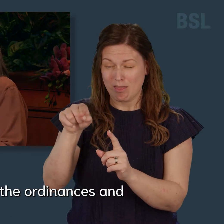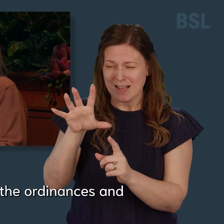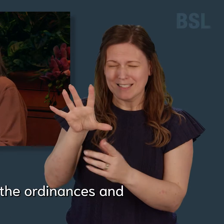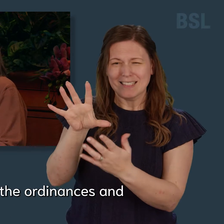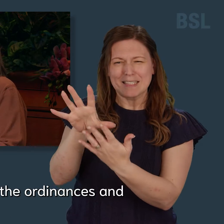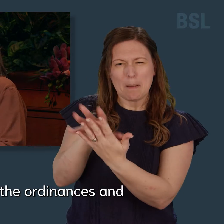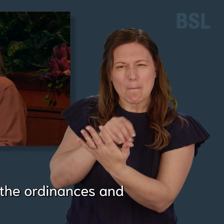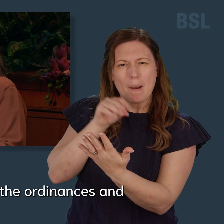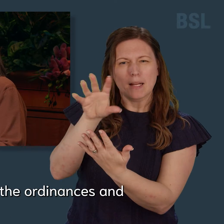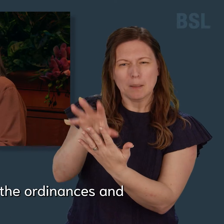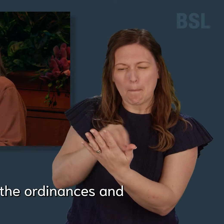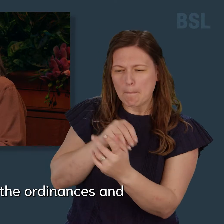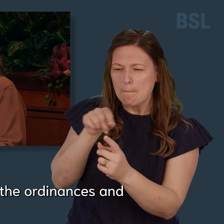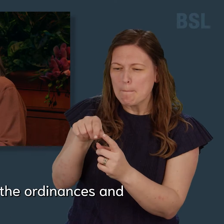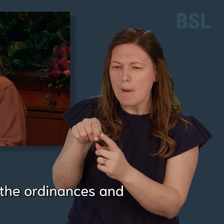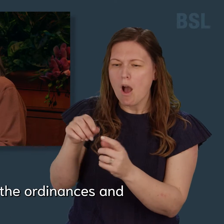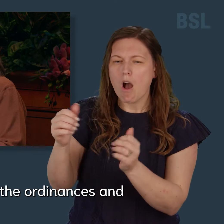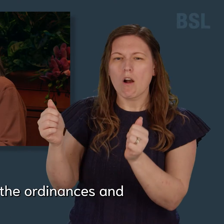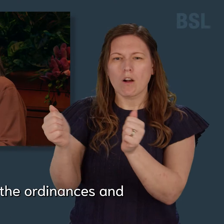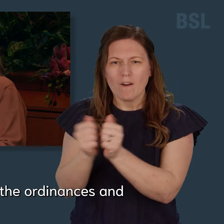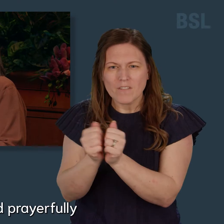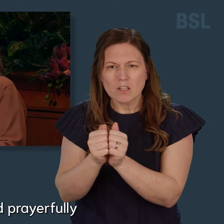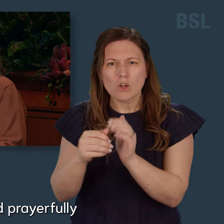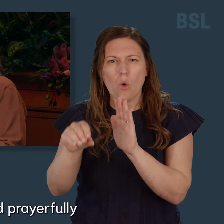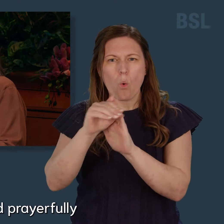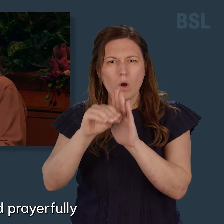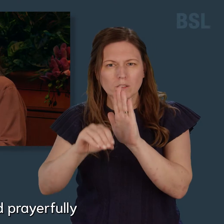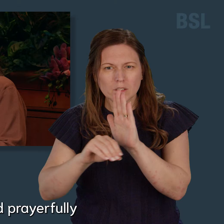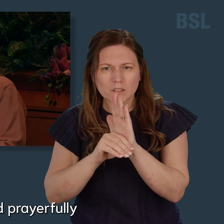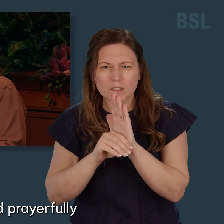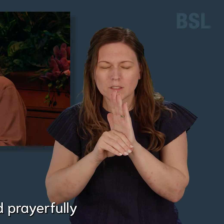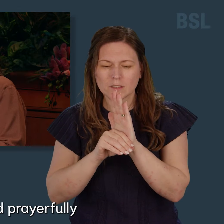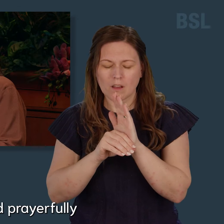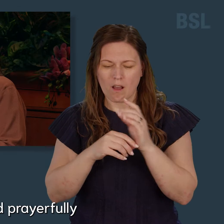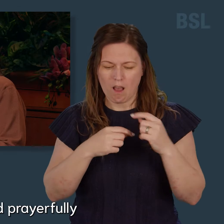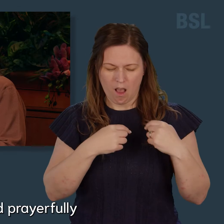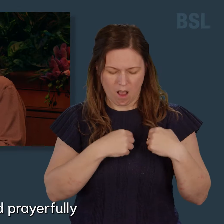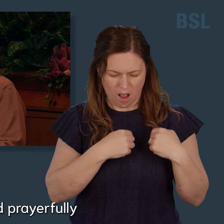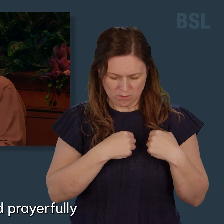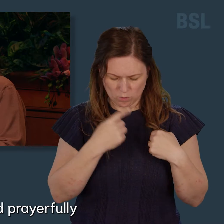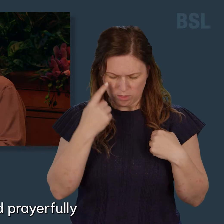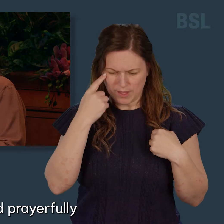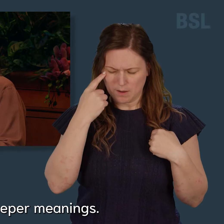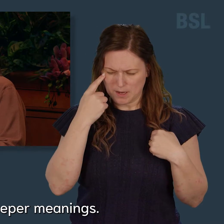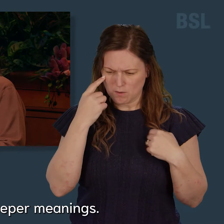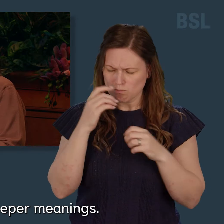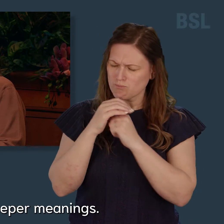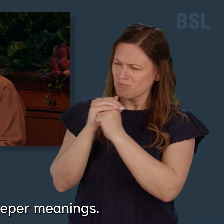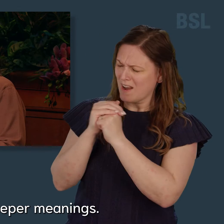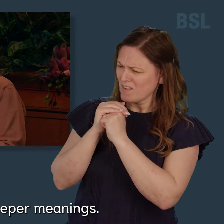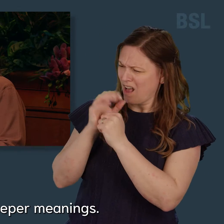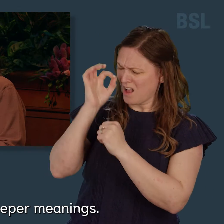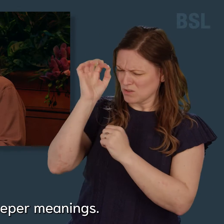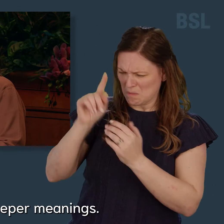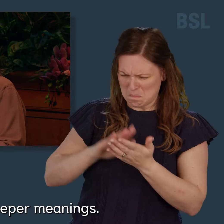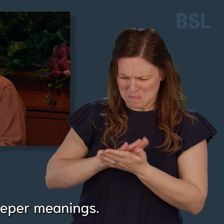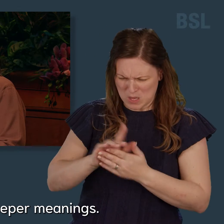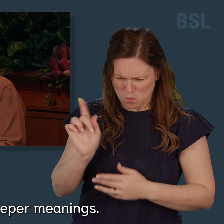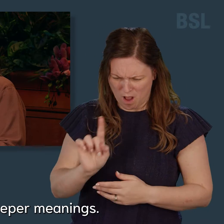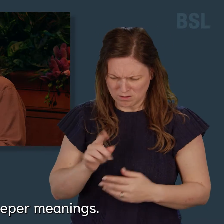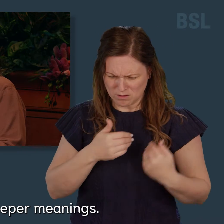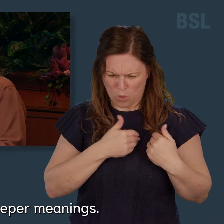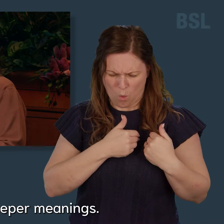the symbolism of the ordinances and covenants as we open our hearts and prayerfully seek to understand the